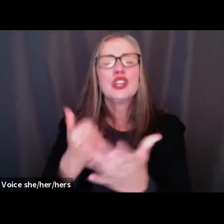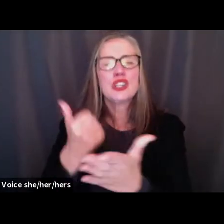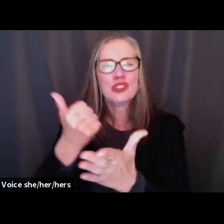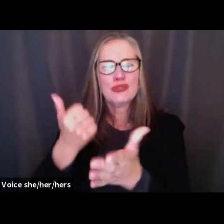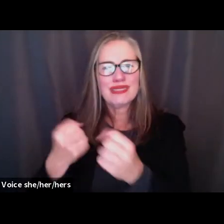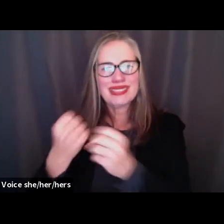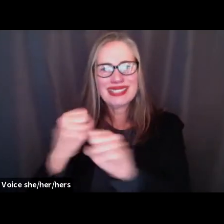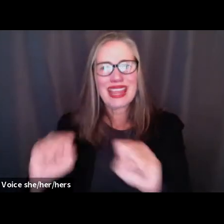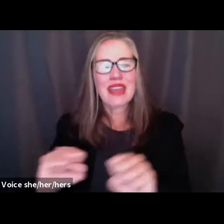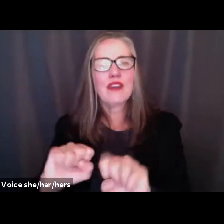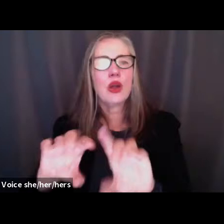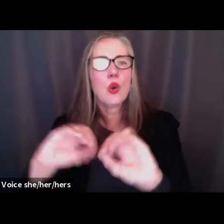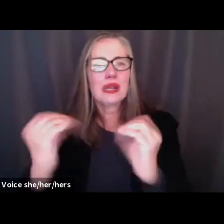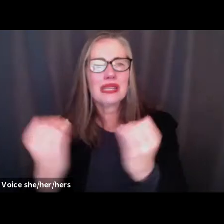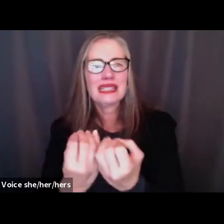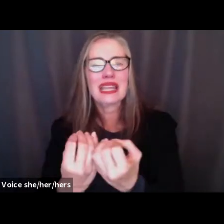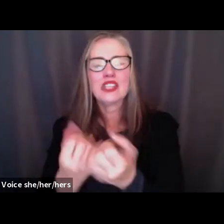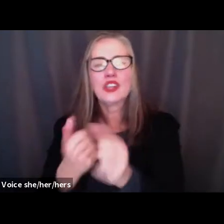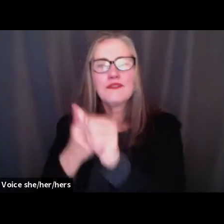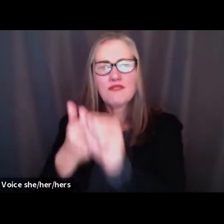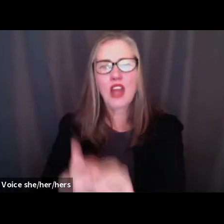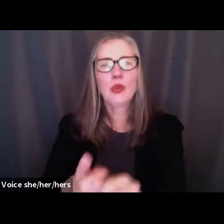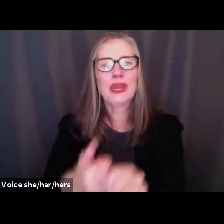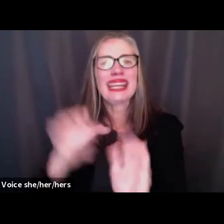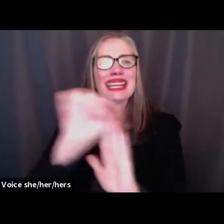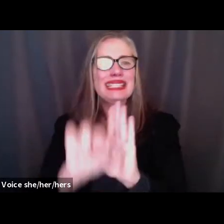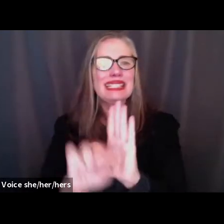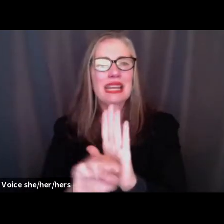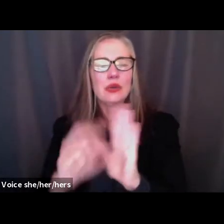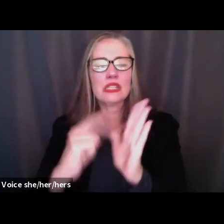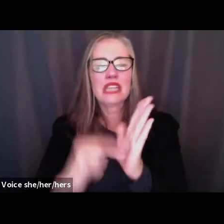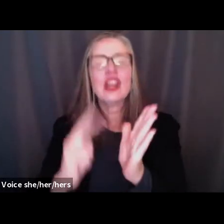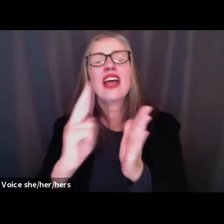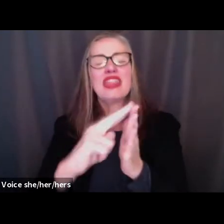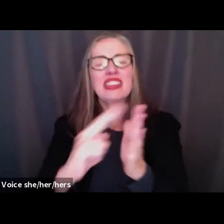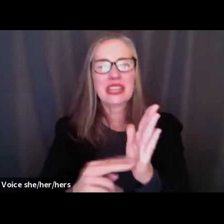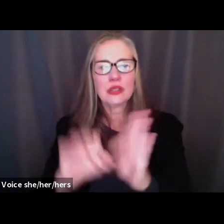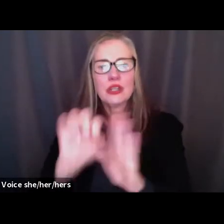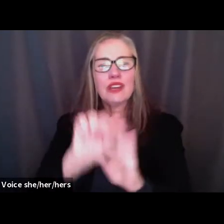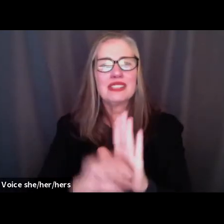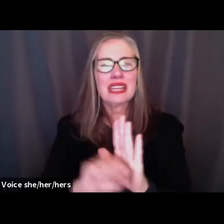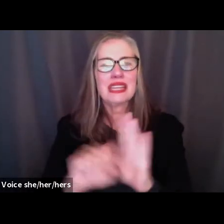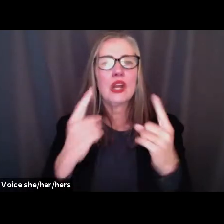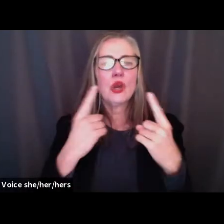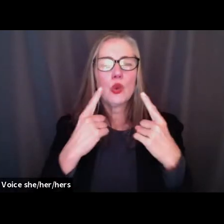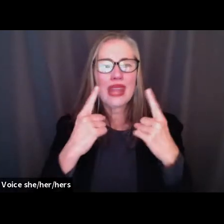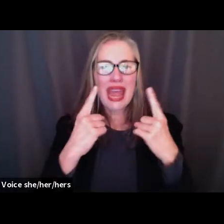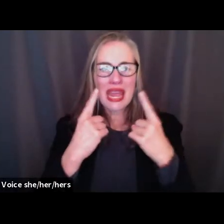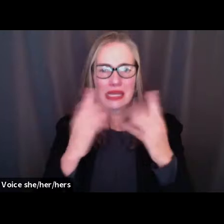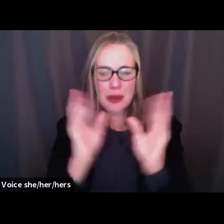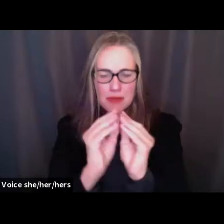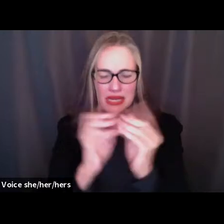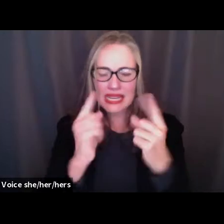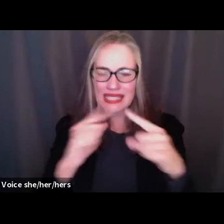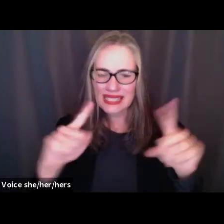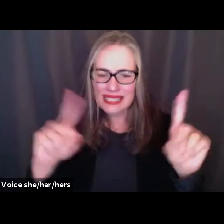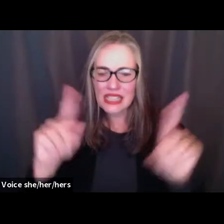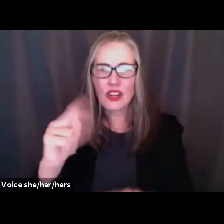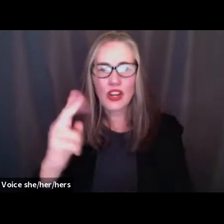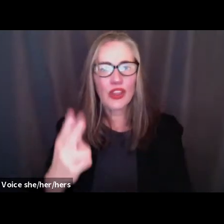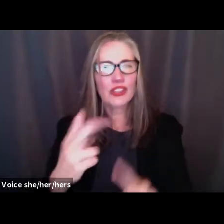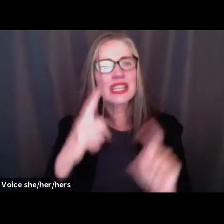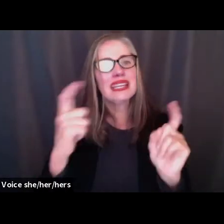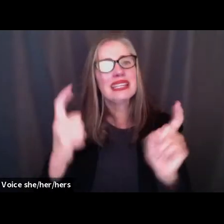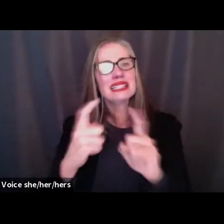State. We had a successful meeting on Thursday. We themed our meeting,